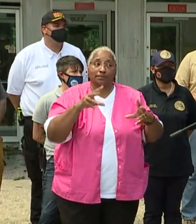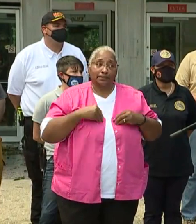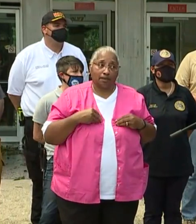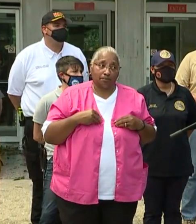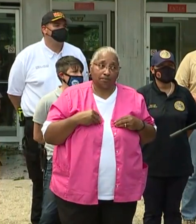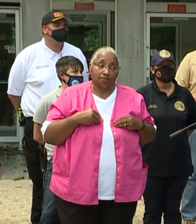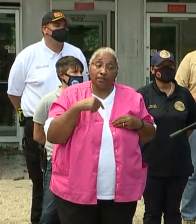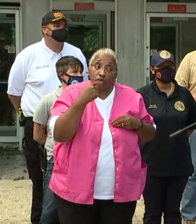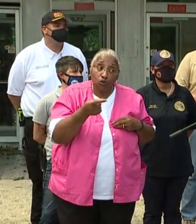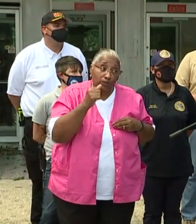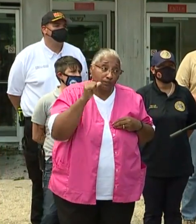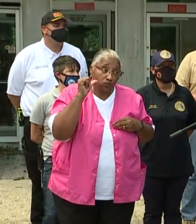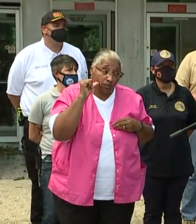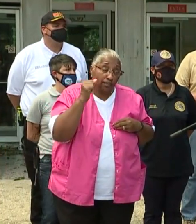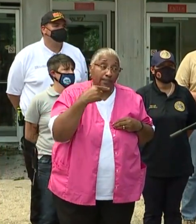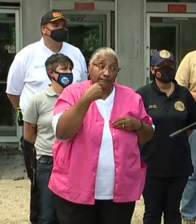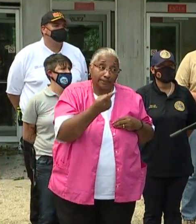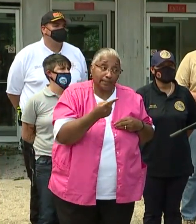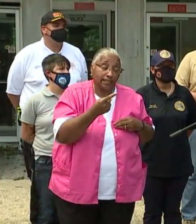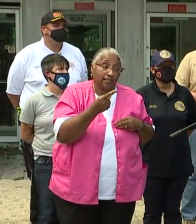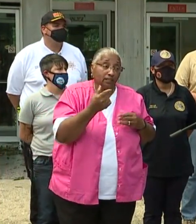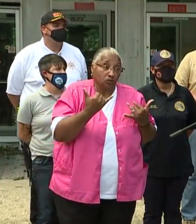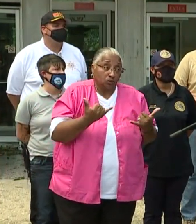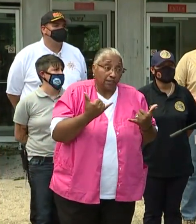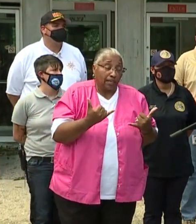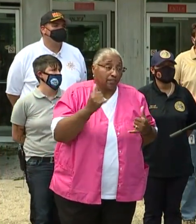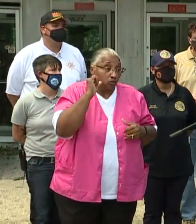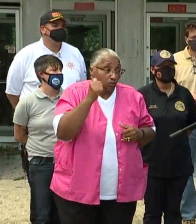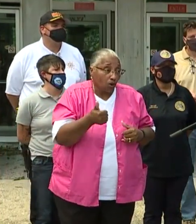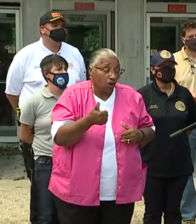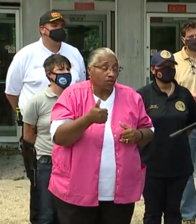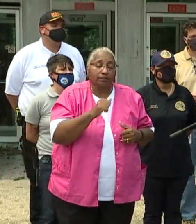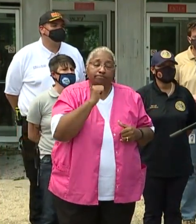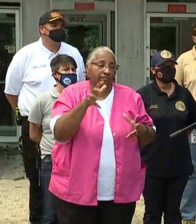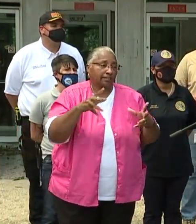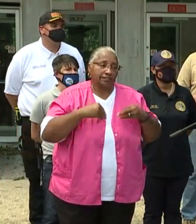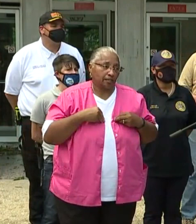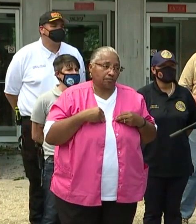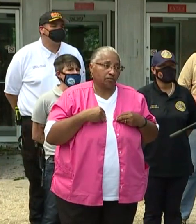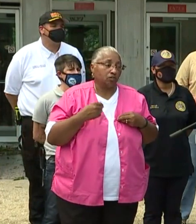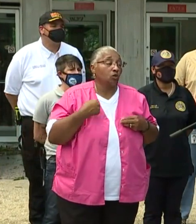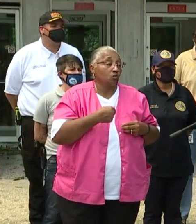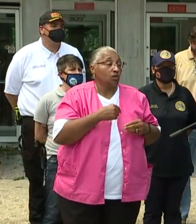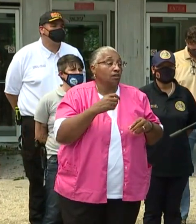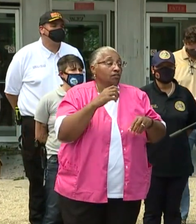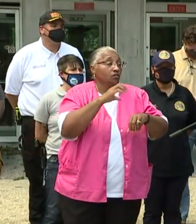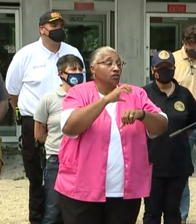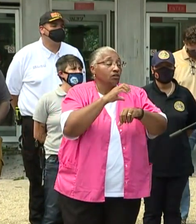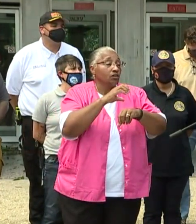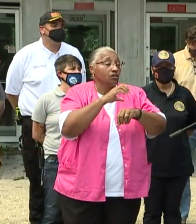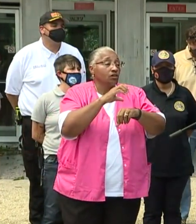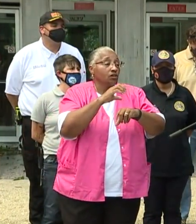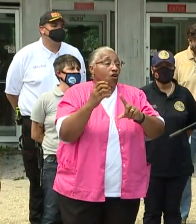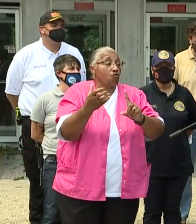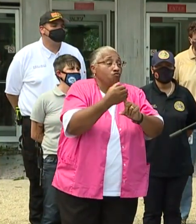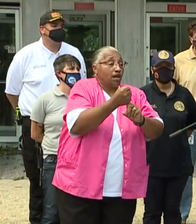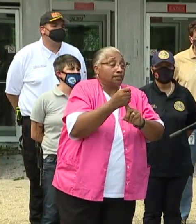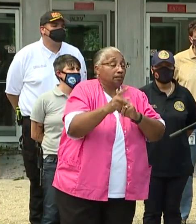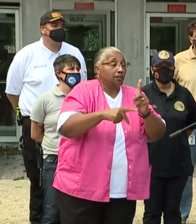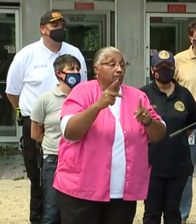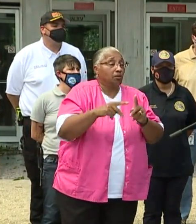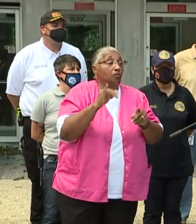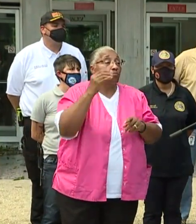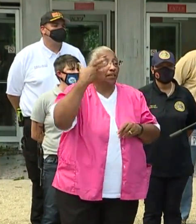this yesterday, I will say it today, and I will say it tomorrow. This will not be tolerated. We have made those arrests. This is a state